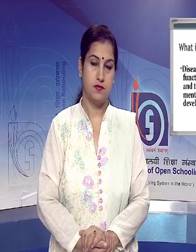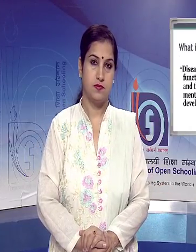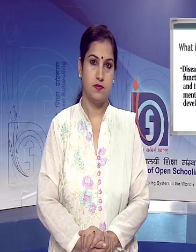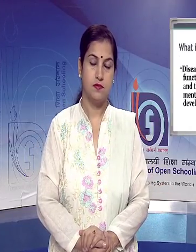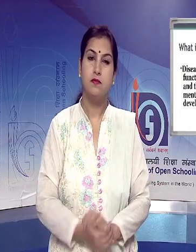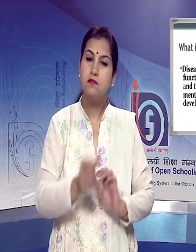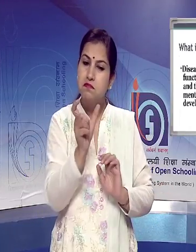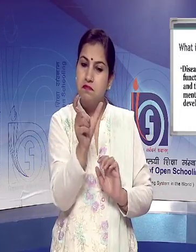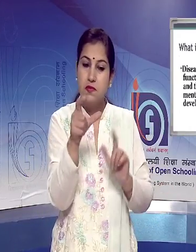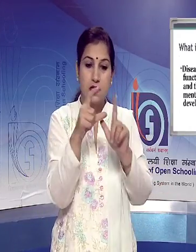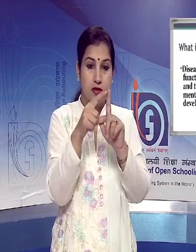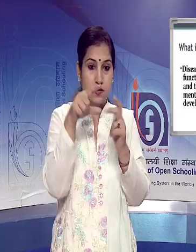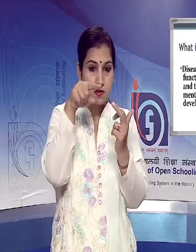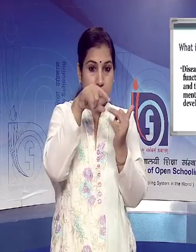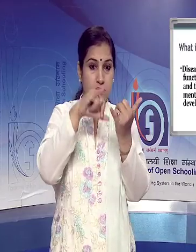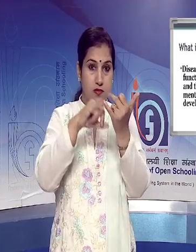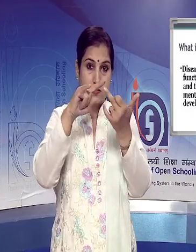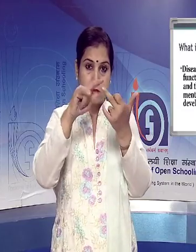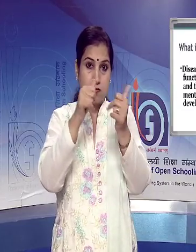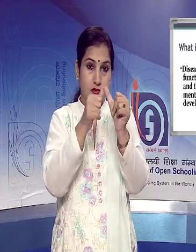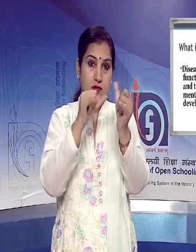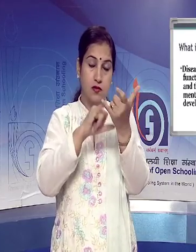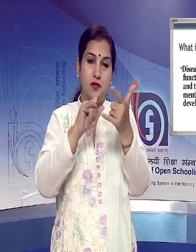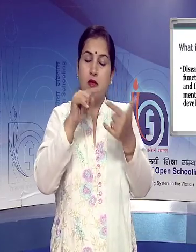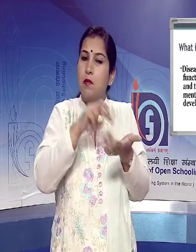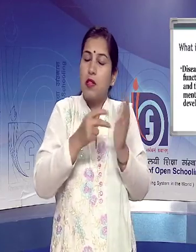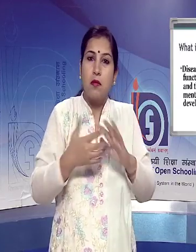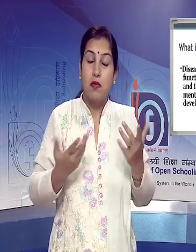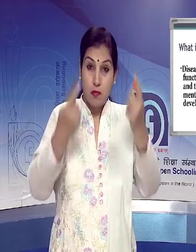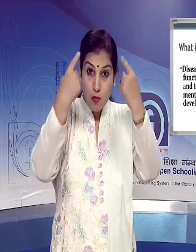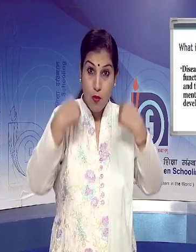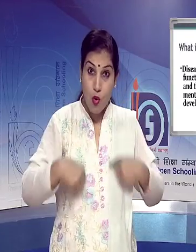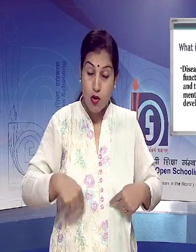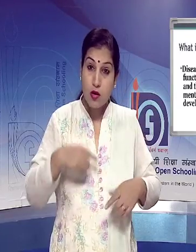Disease is a state in which normal functions of the body are disturbed